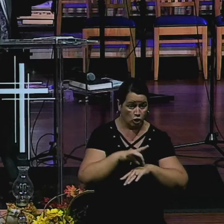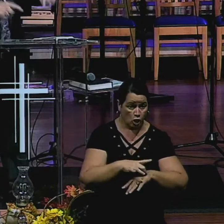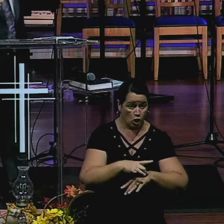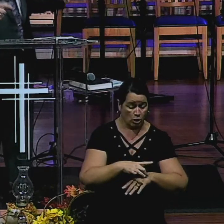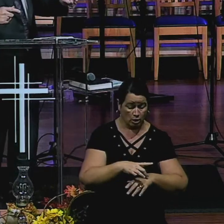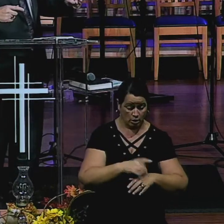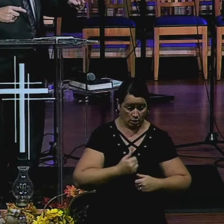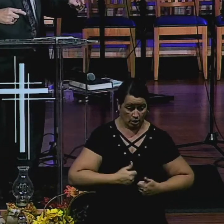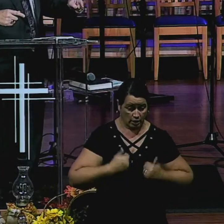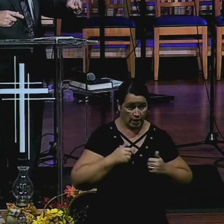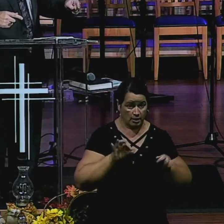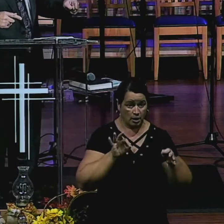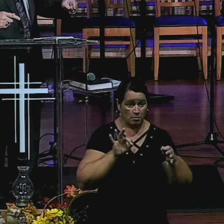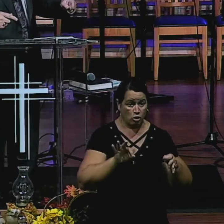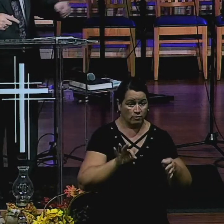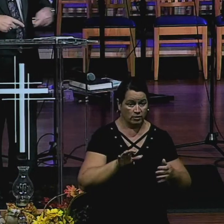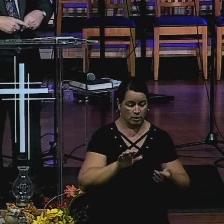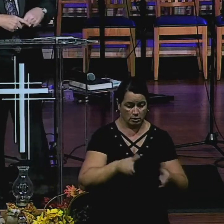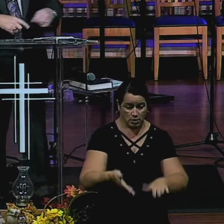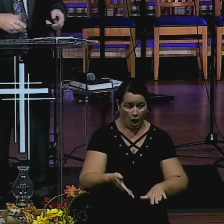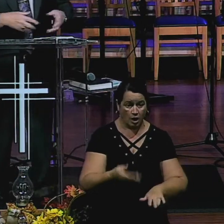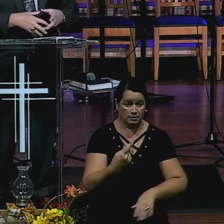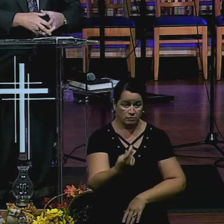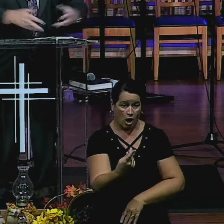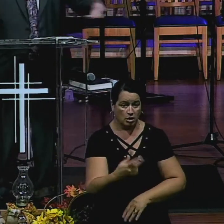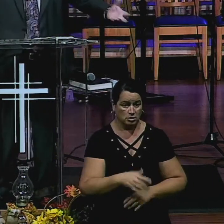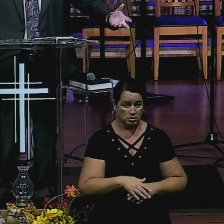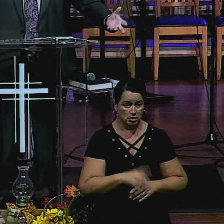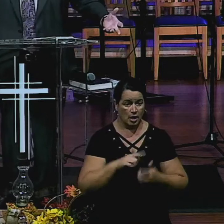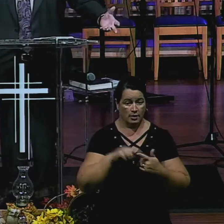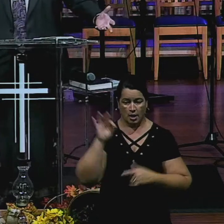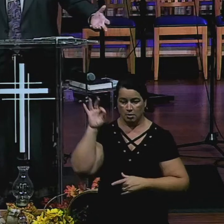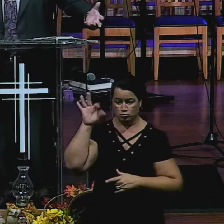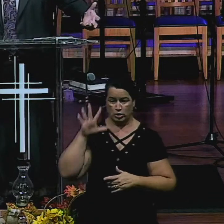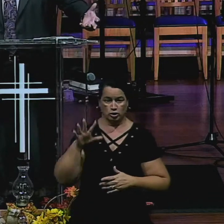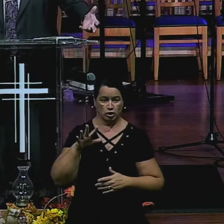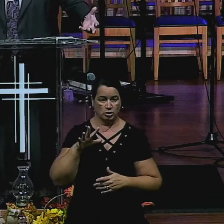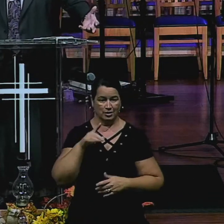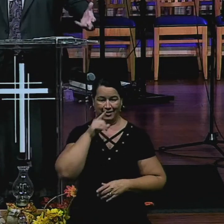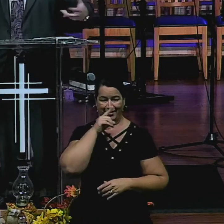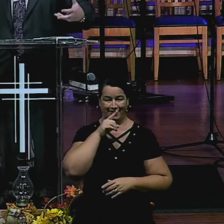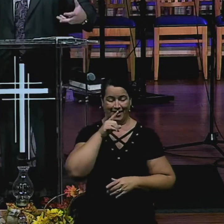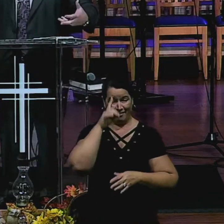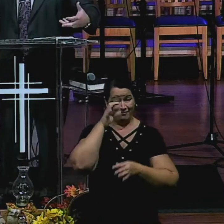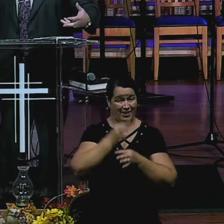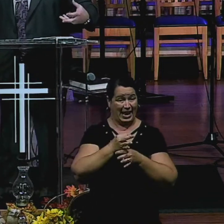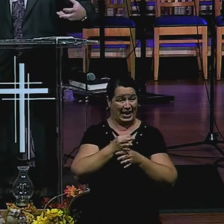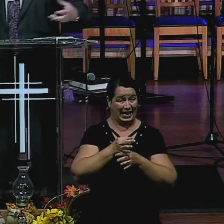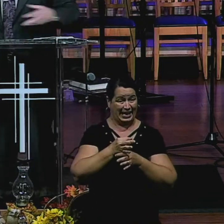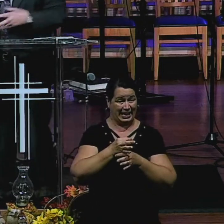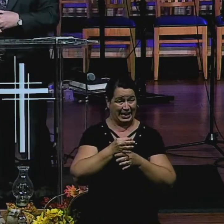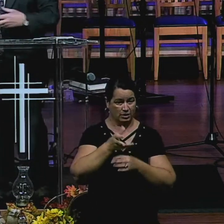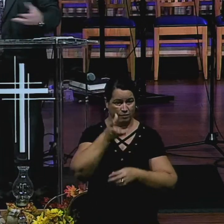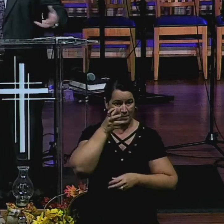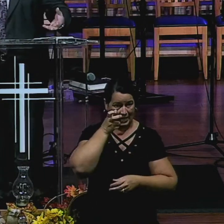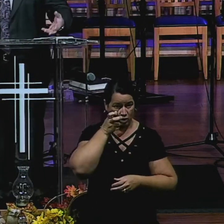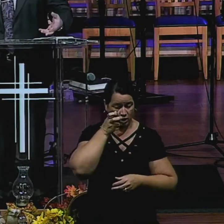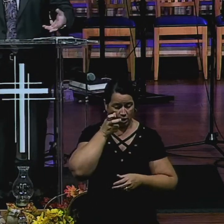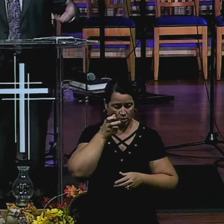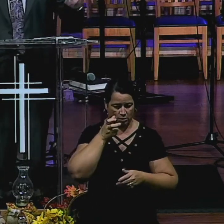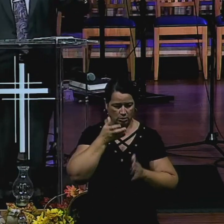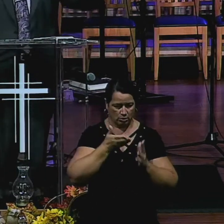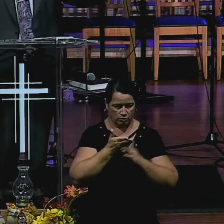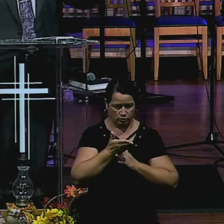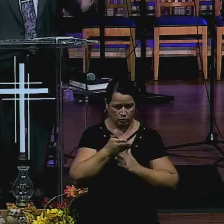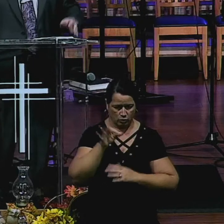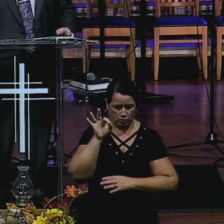us. He dies an atoning death for us. And then he has preachers stand up, and faith comes by hearing, and hearing by the word of God. And it says it pleased him by the foolishness